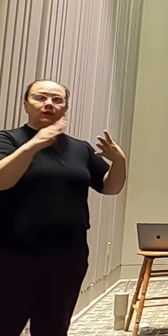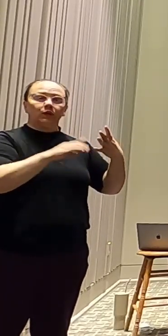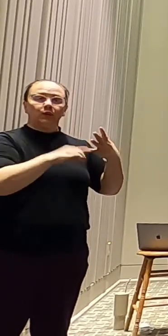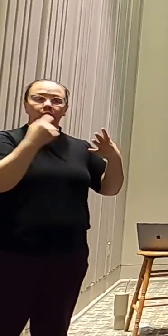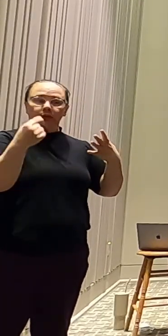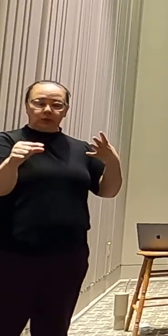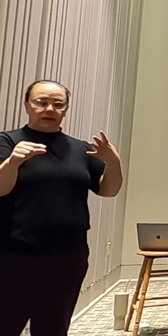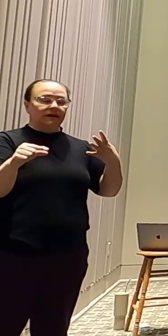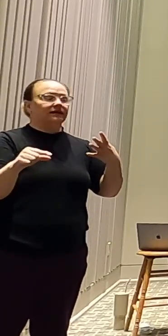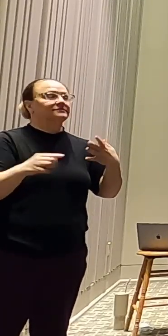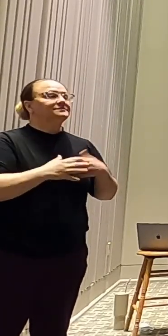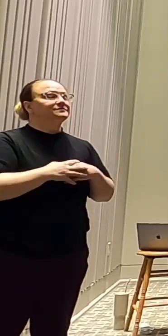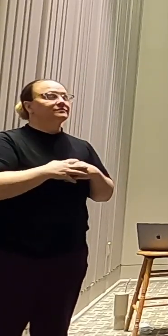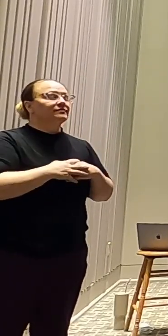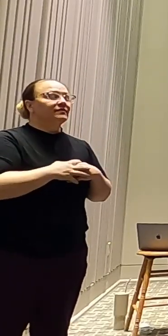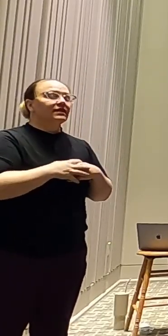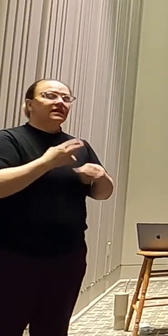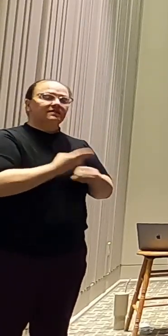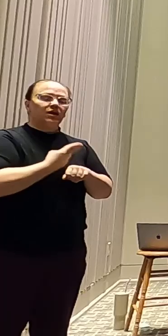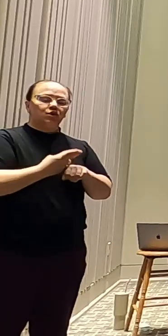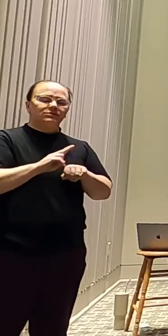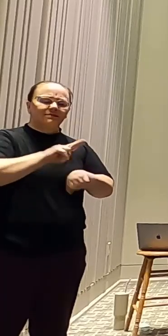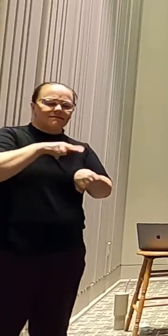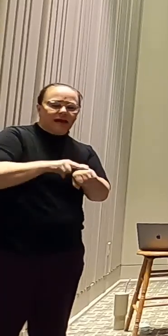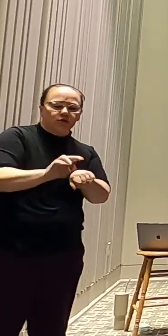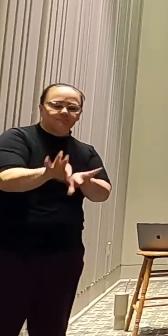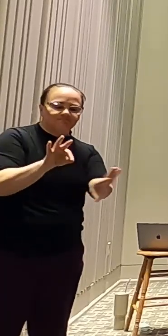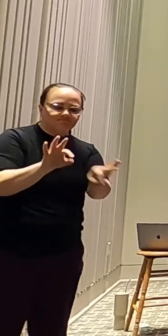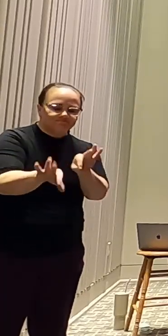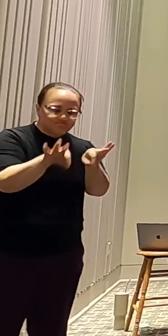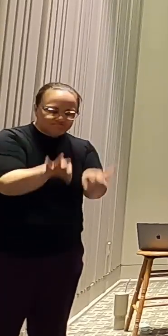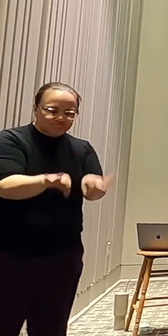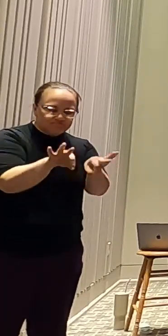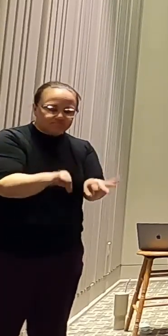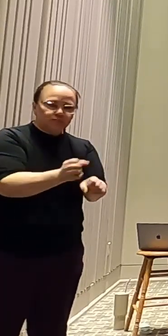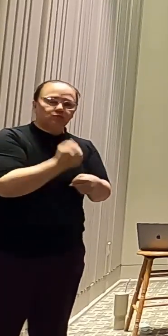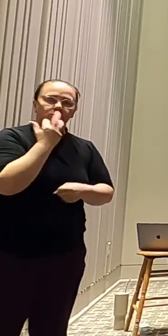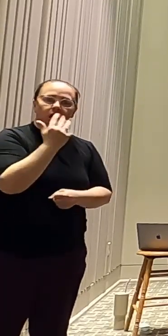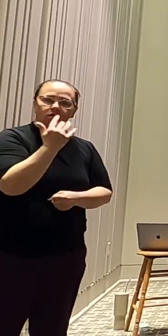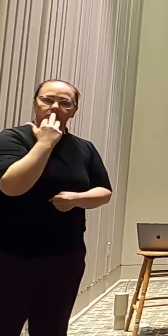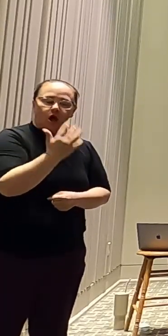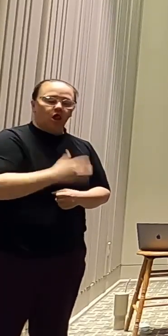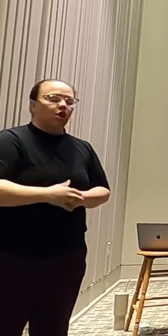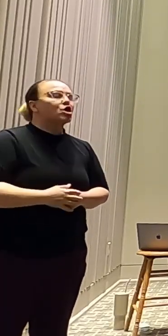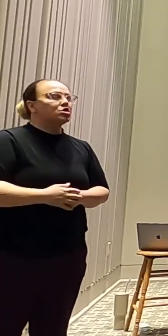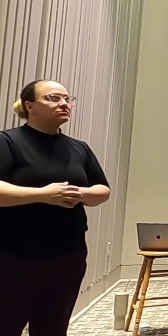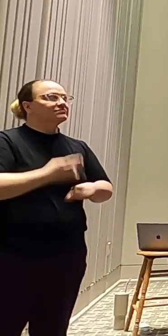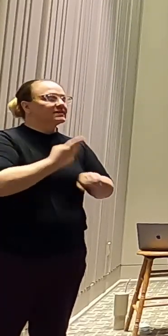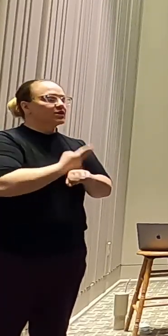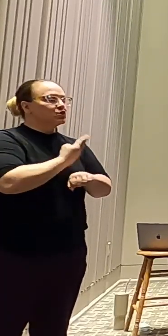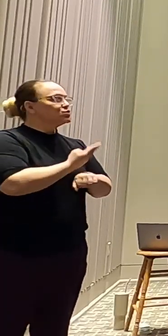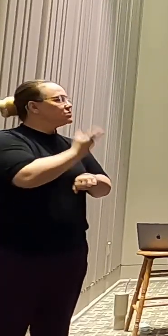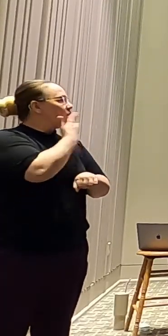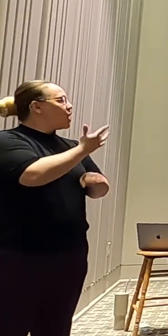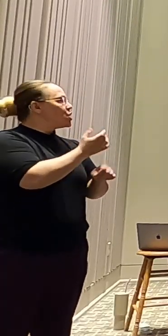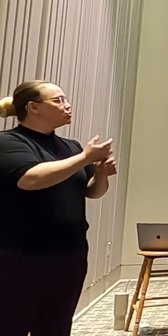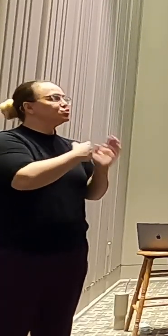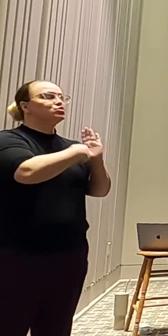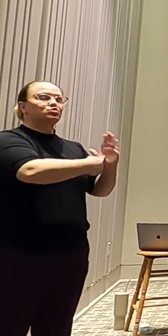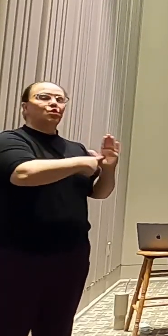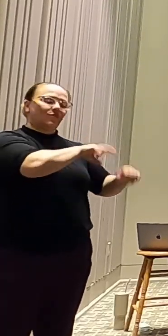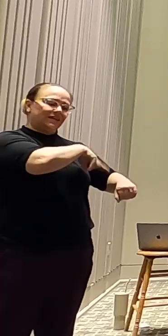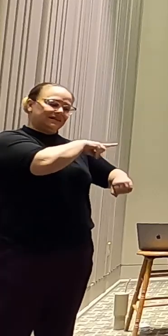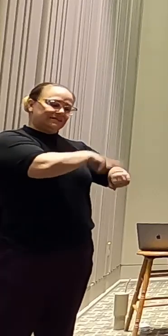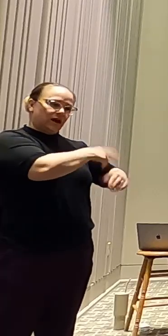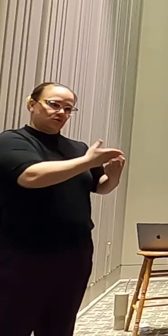and minerals, and paint is applied in bold patterns and designs to reflect the natural beings represented. Some masks